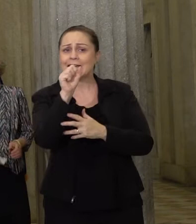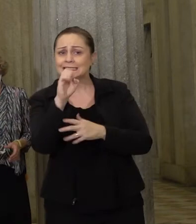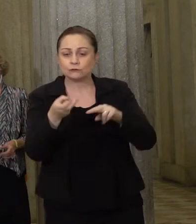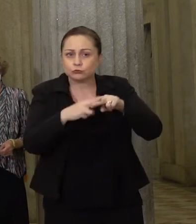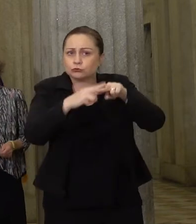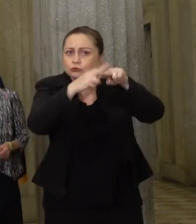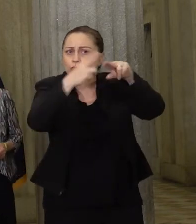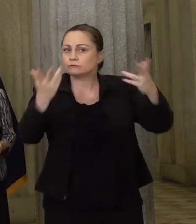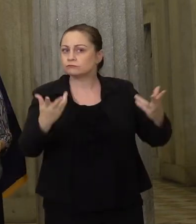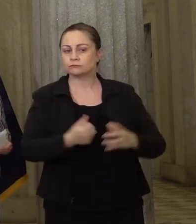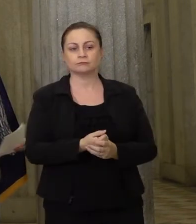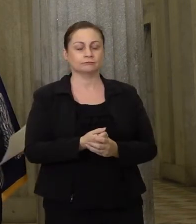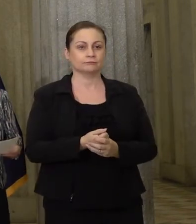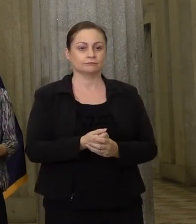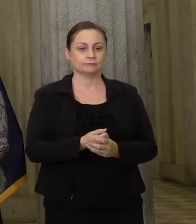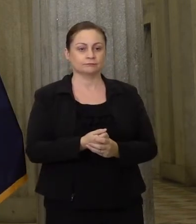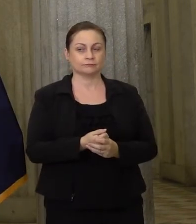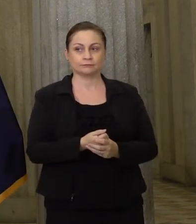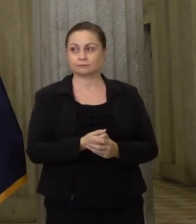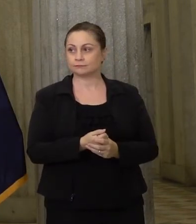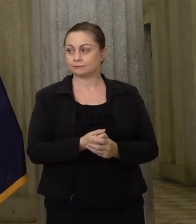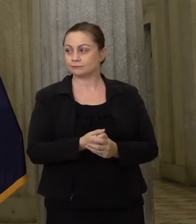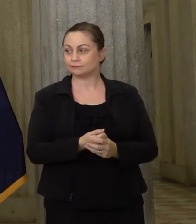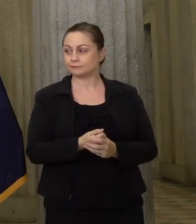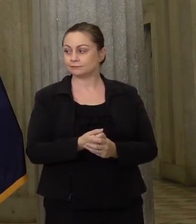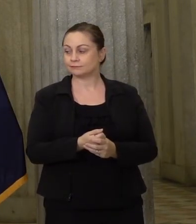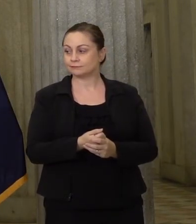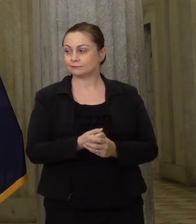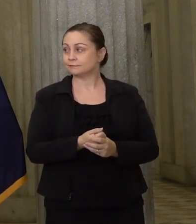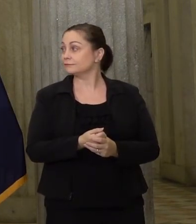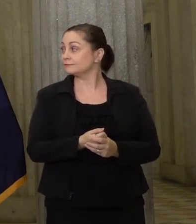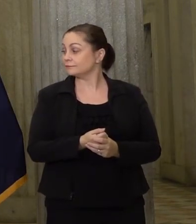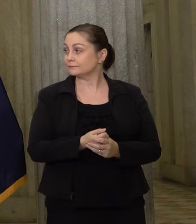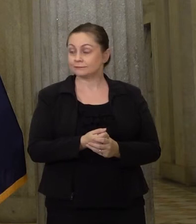summer? Go ahead. Doctor.